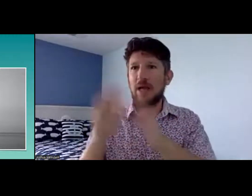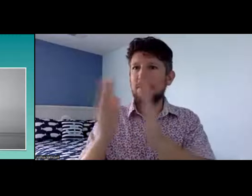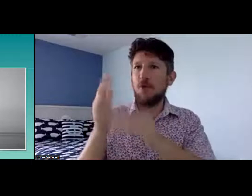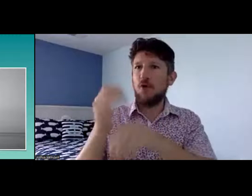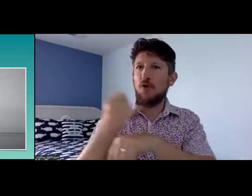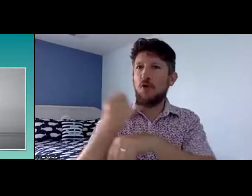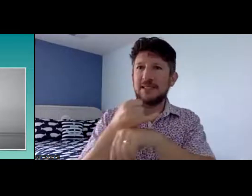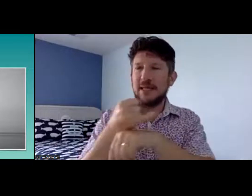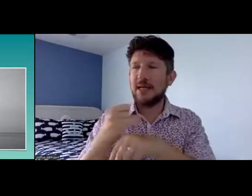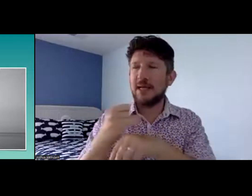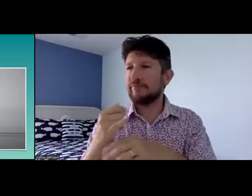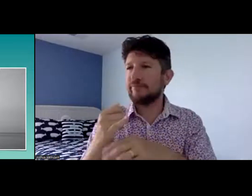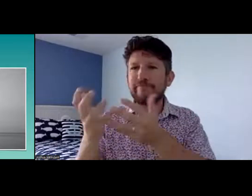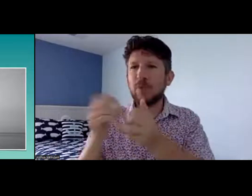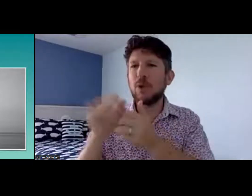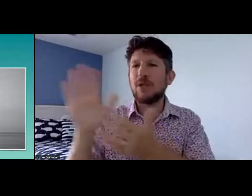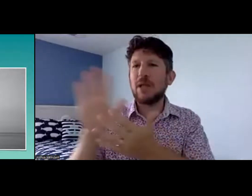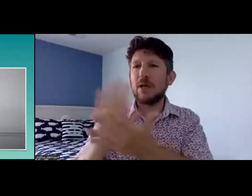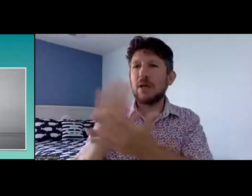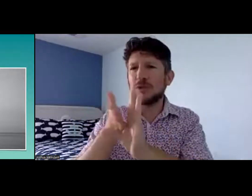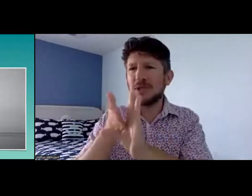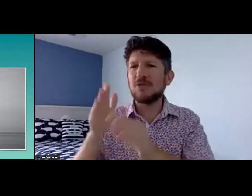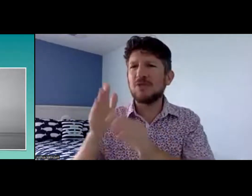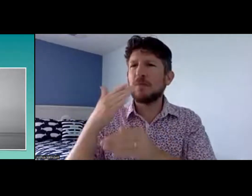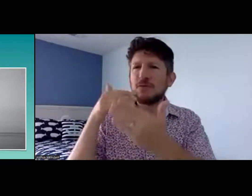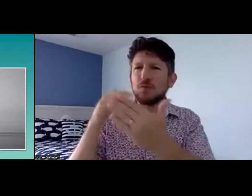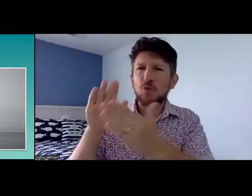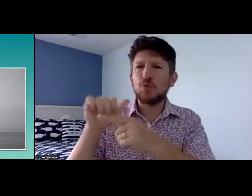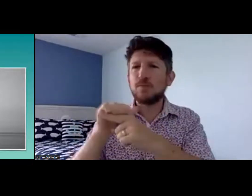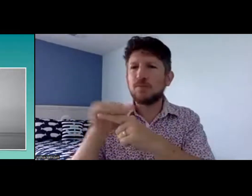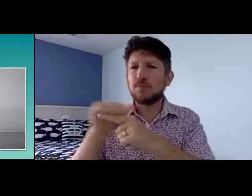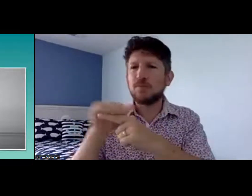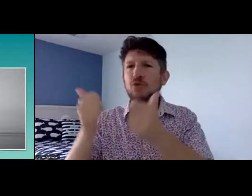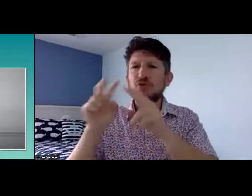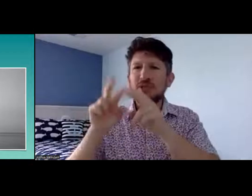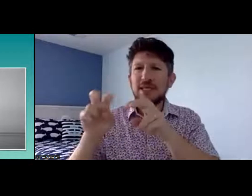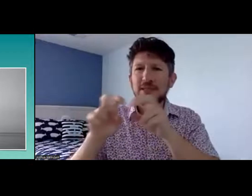I've worked in 7 schools for the deaf all over the world,